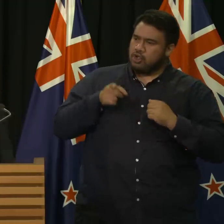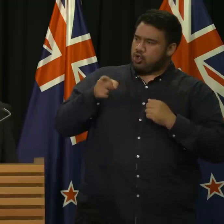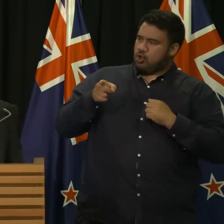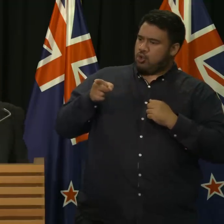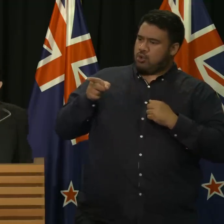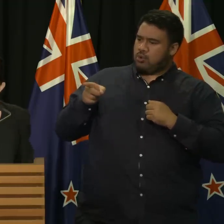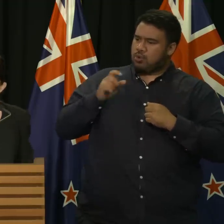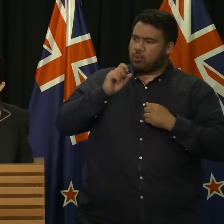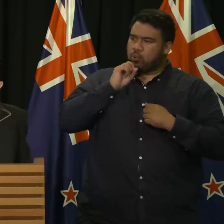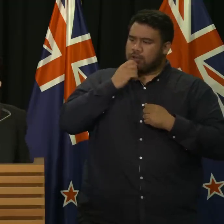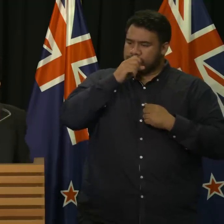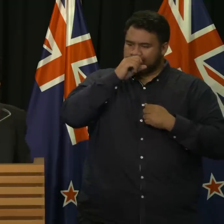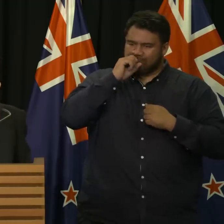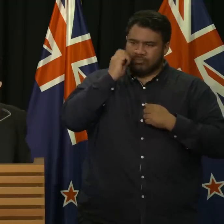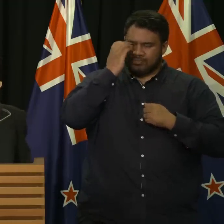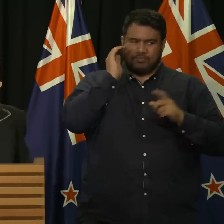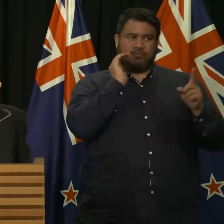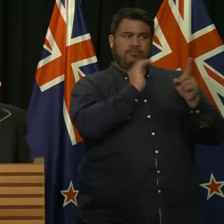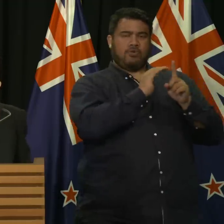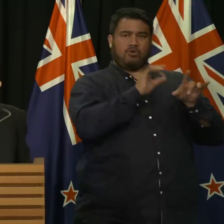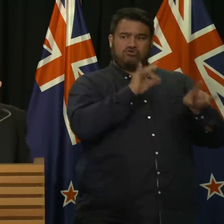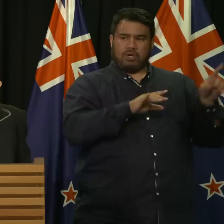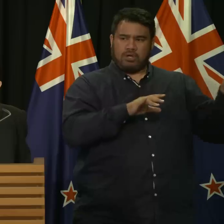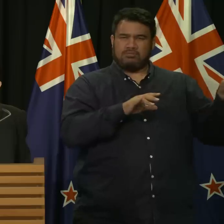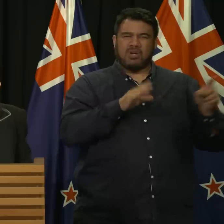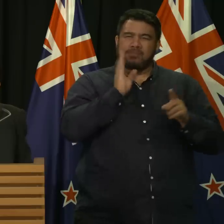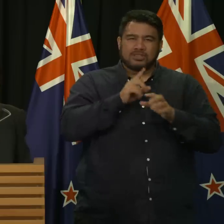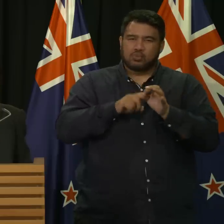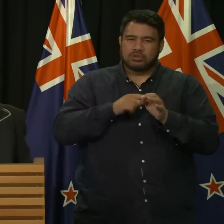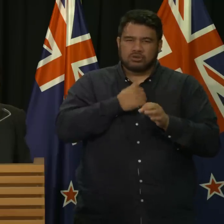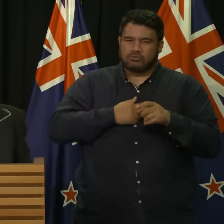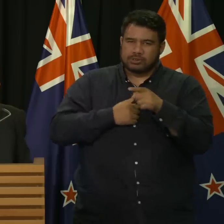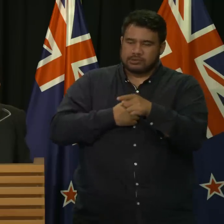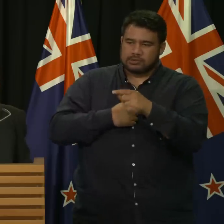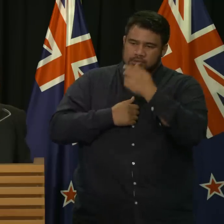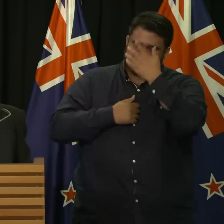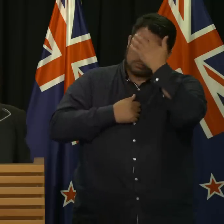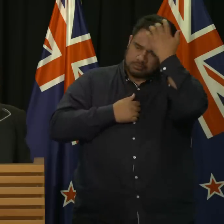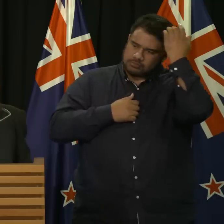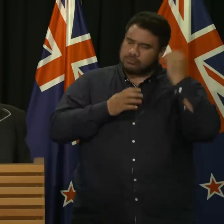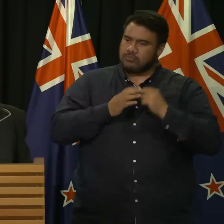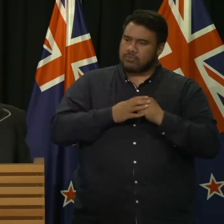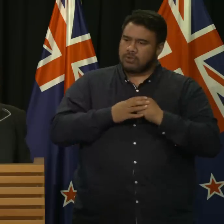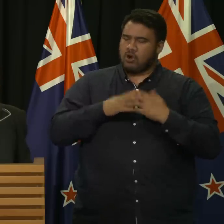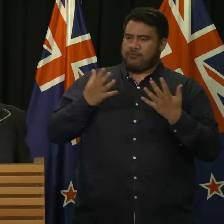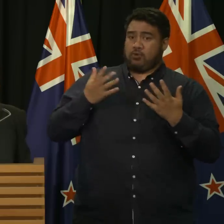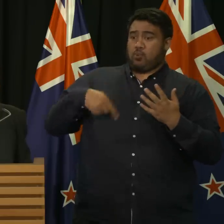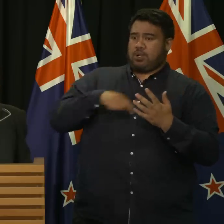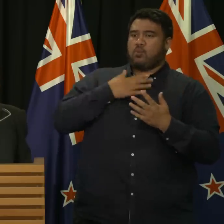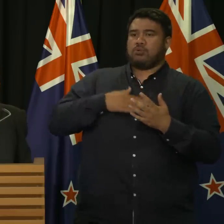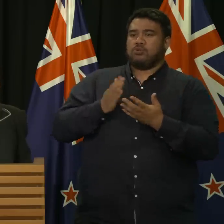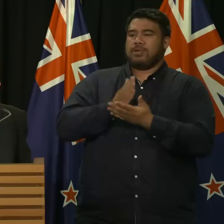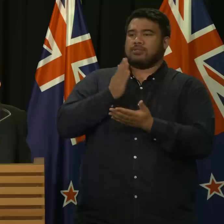that? Again, that is an issue I'm seeking further advice on. Obviously, we will want to ensure that this